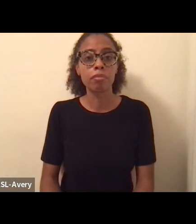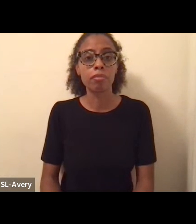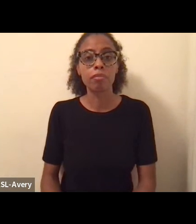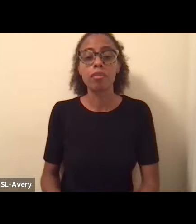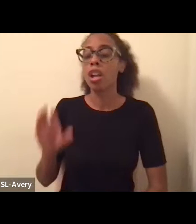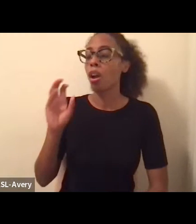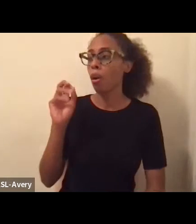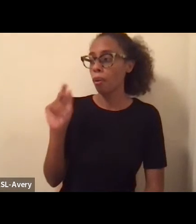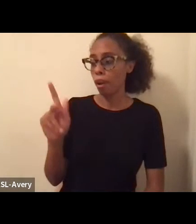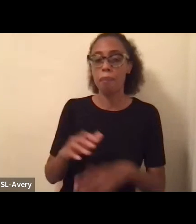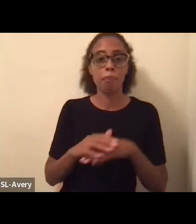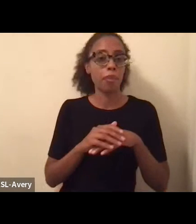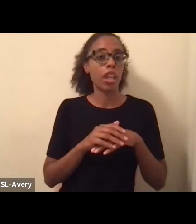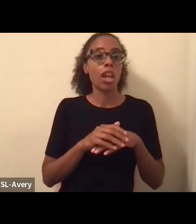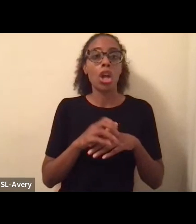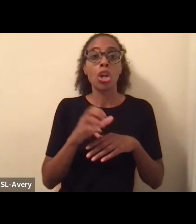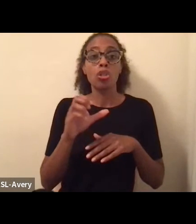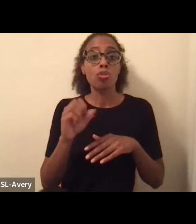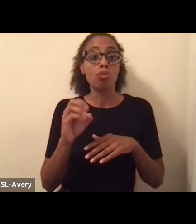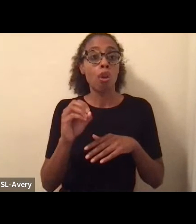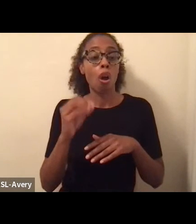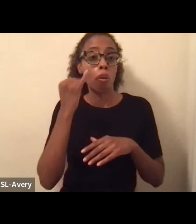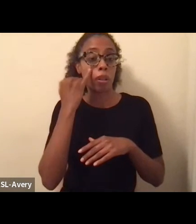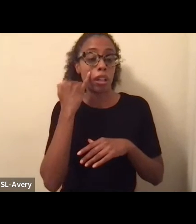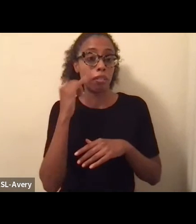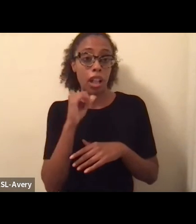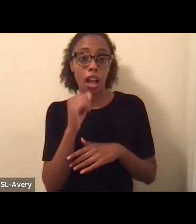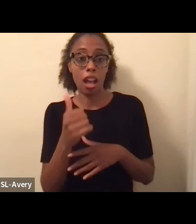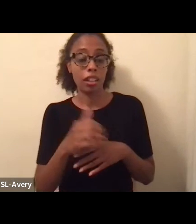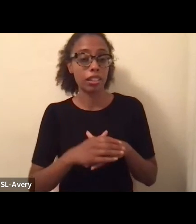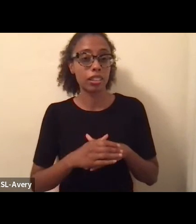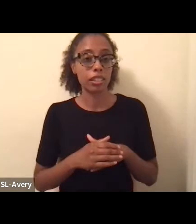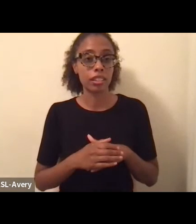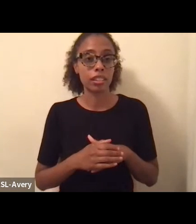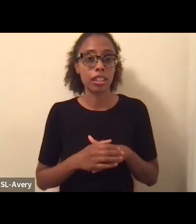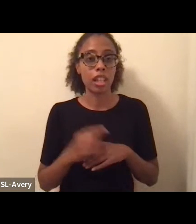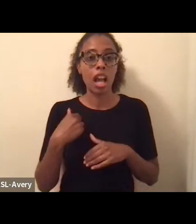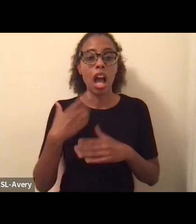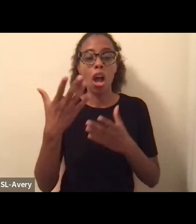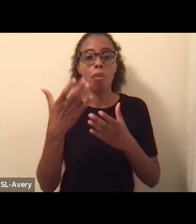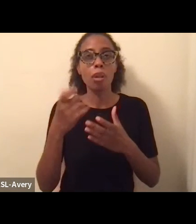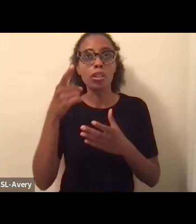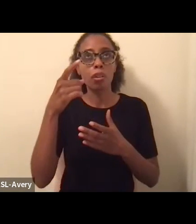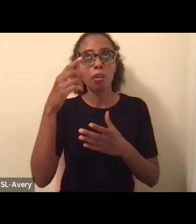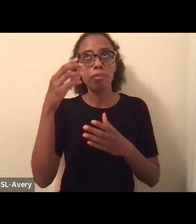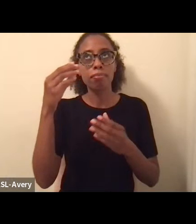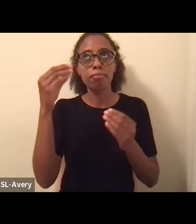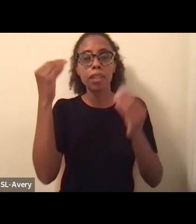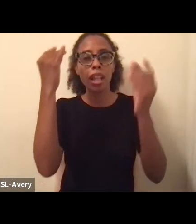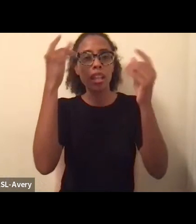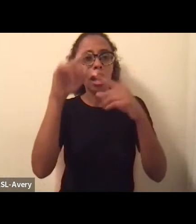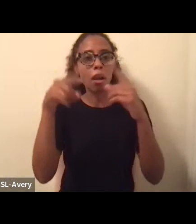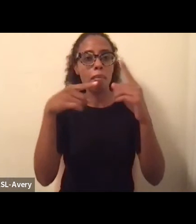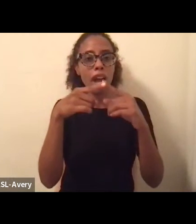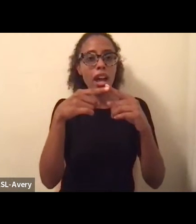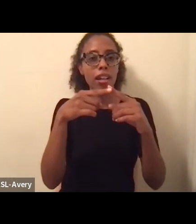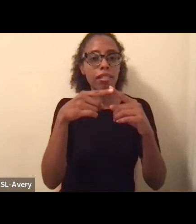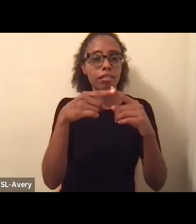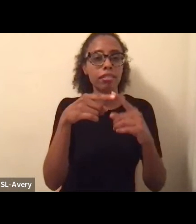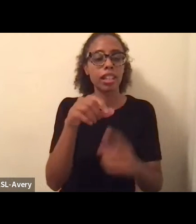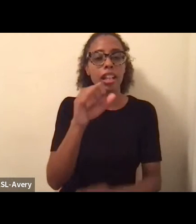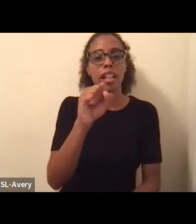Okay. So if not, I want you to think about that scaffold that we were presented